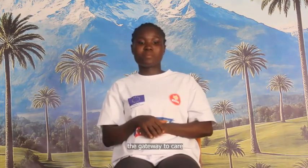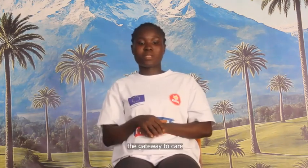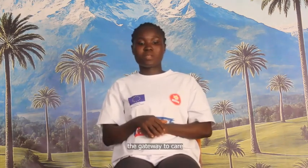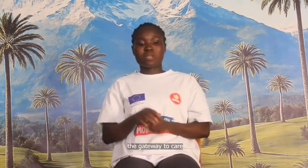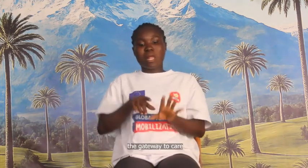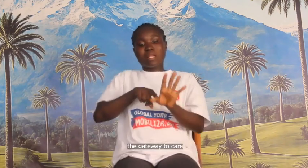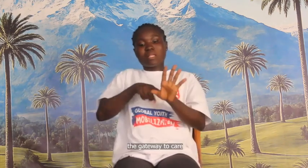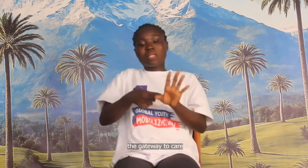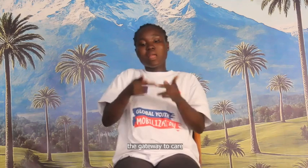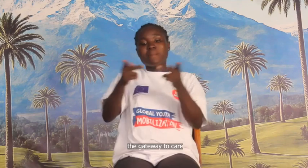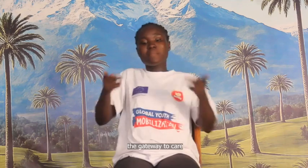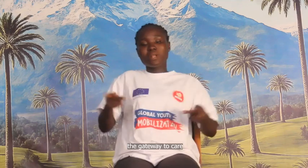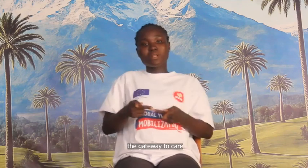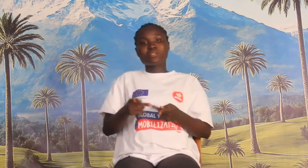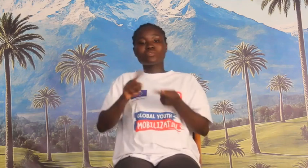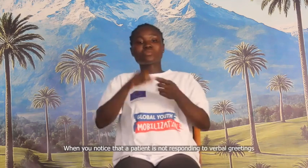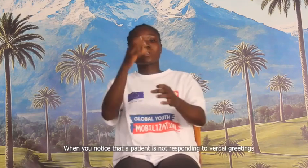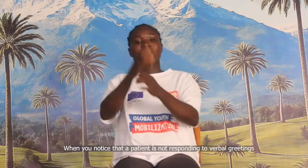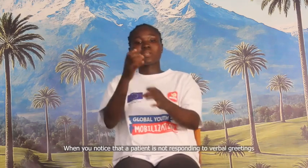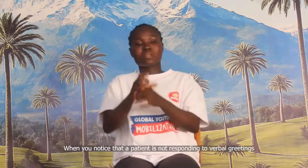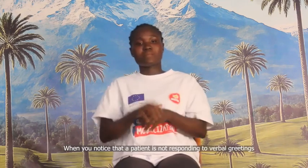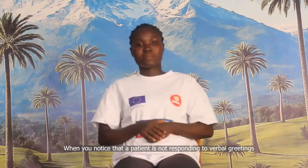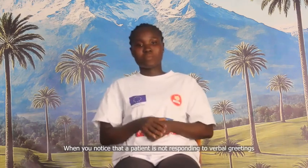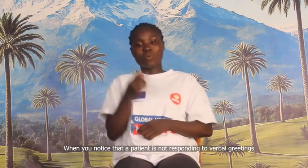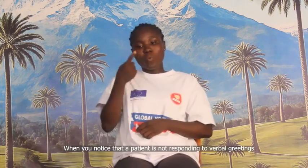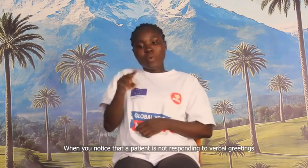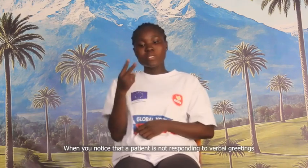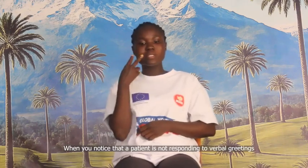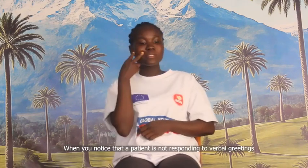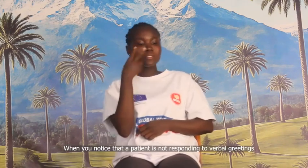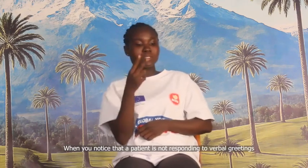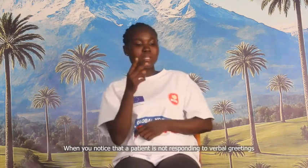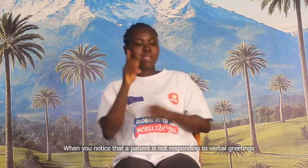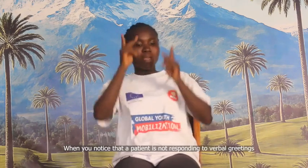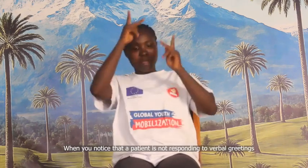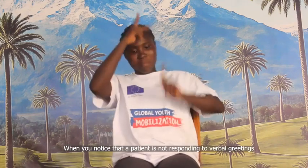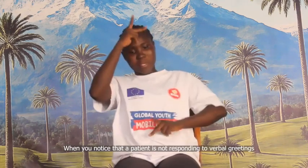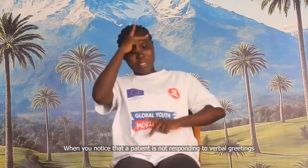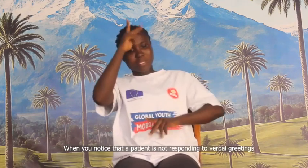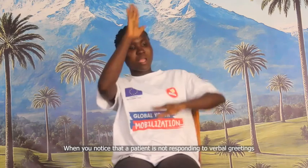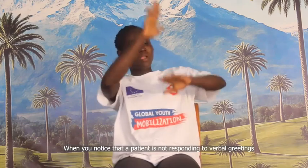the gateway to care. When you notice that a patient is not responding to verbal